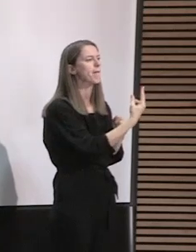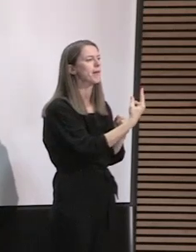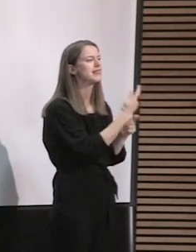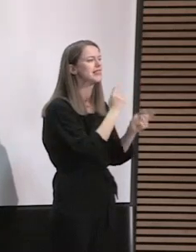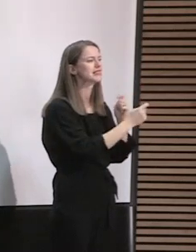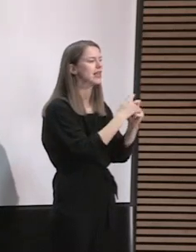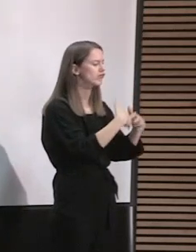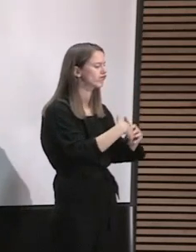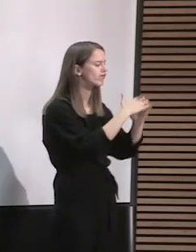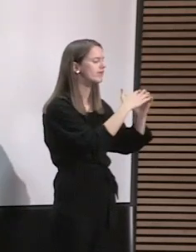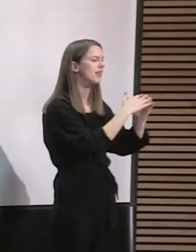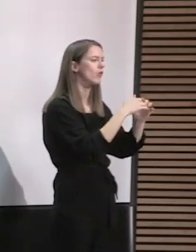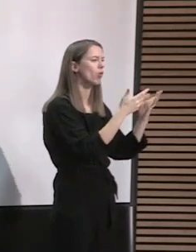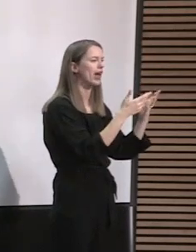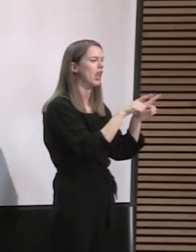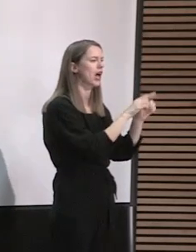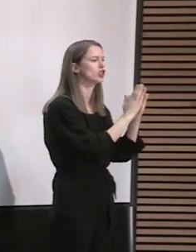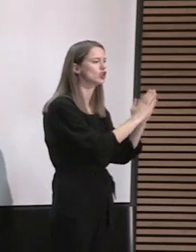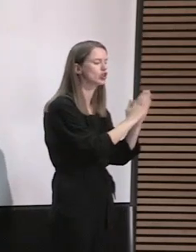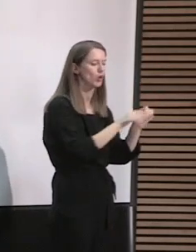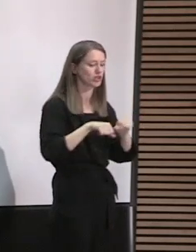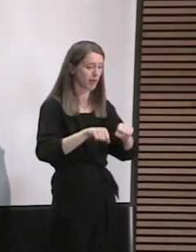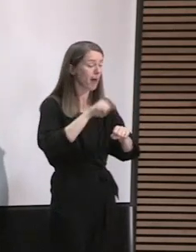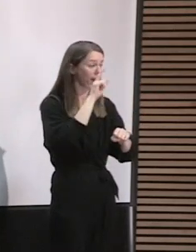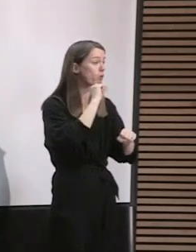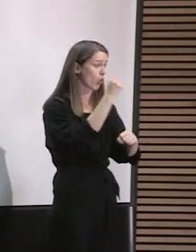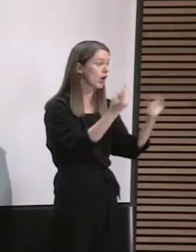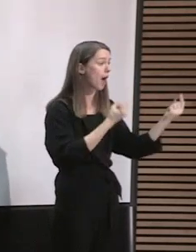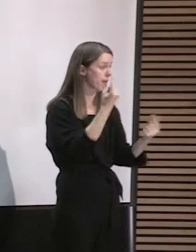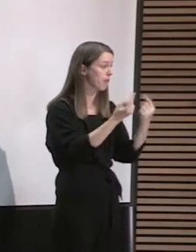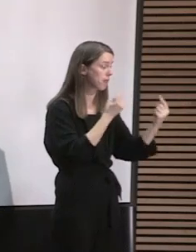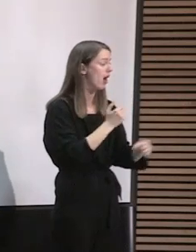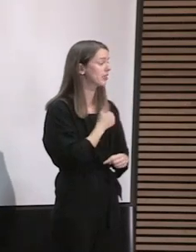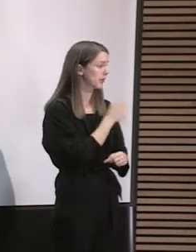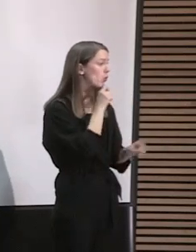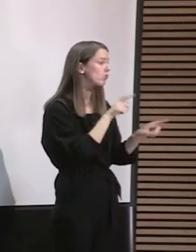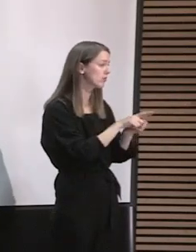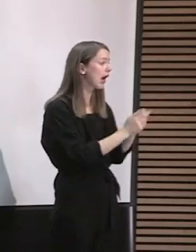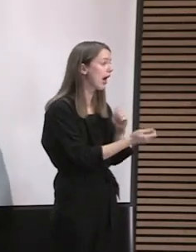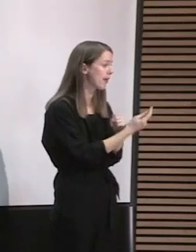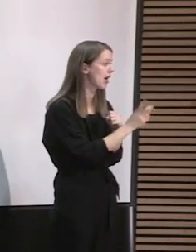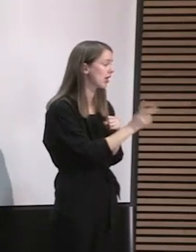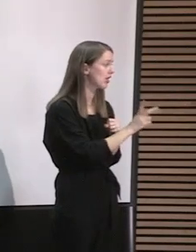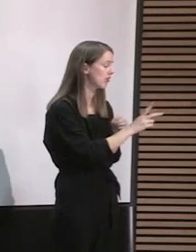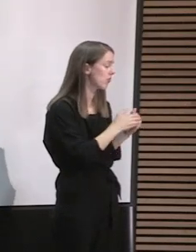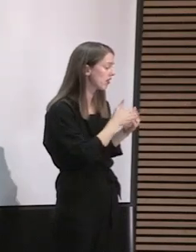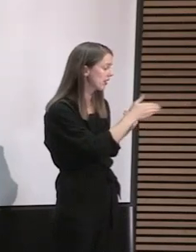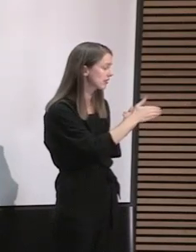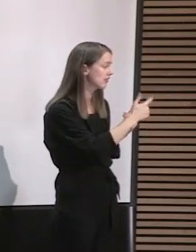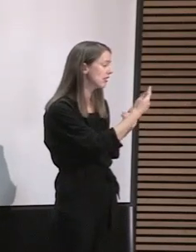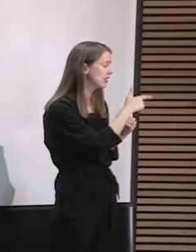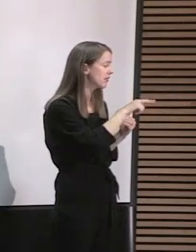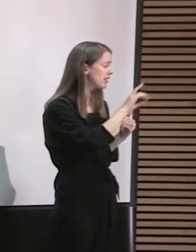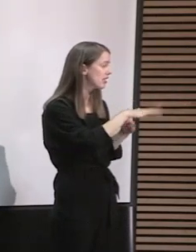in church or supermarket car parks, people will come, and I'm fully expecting that will happen over the next 7 to